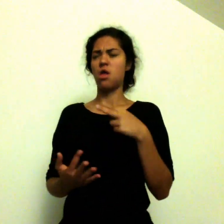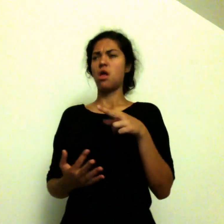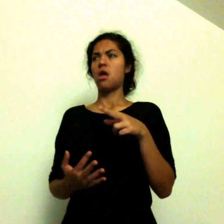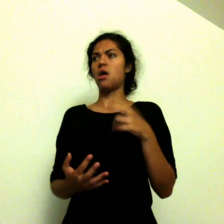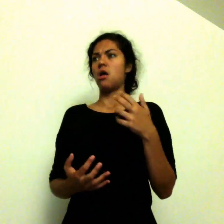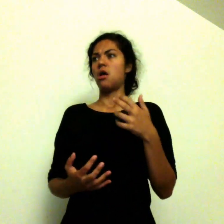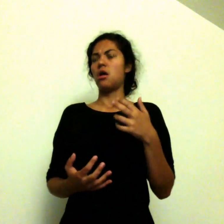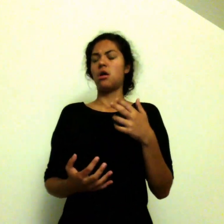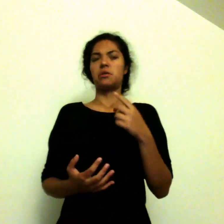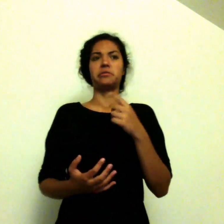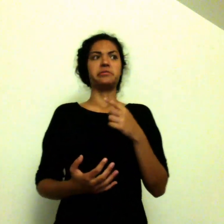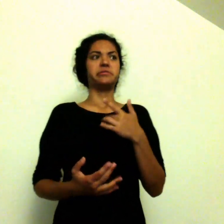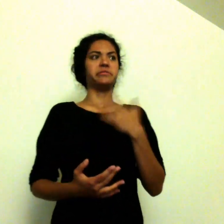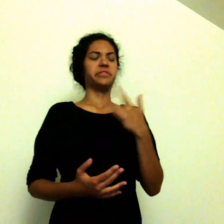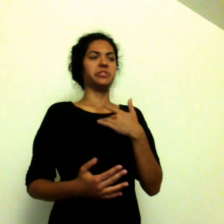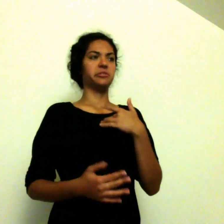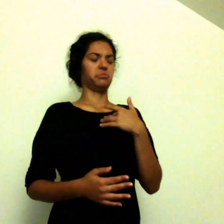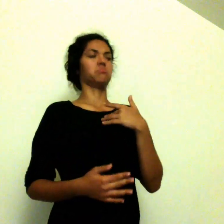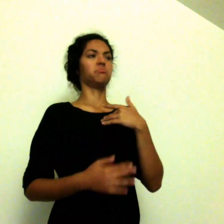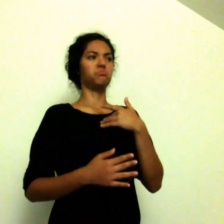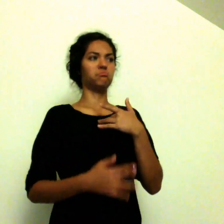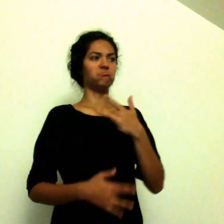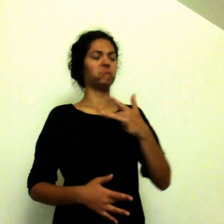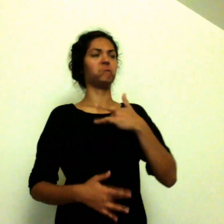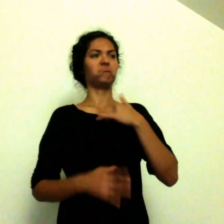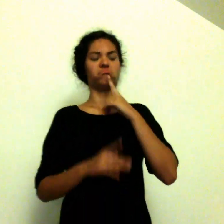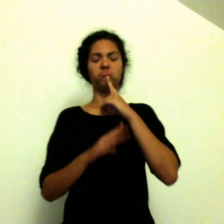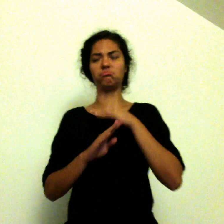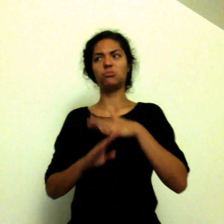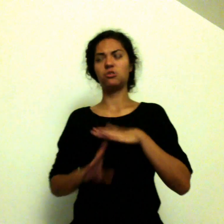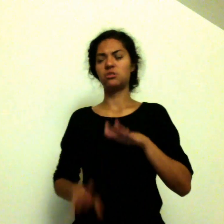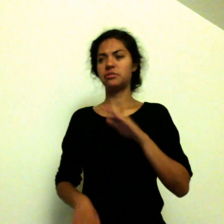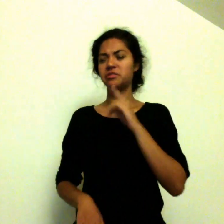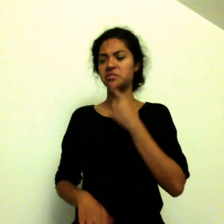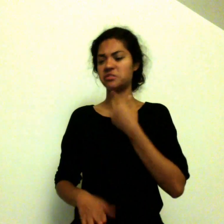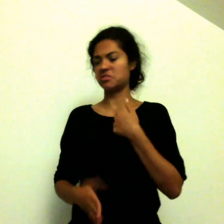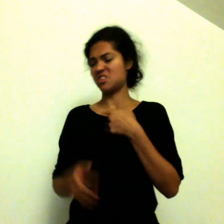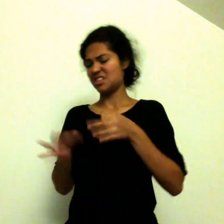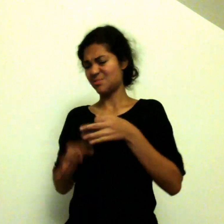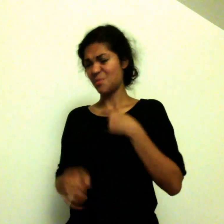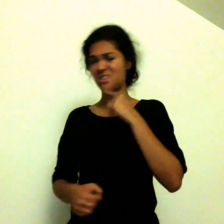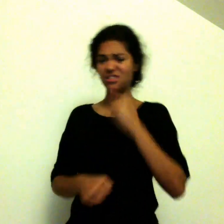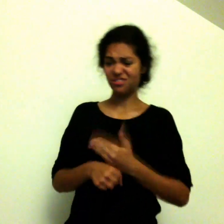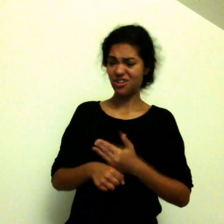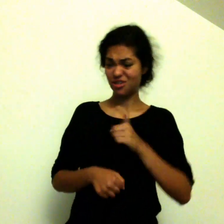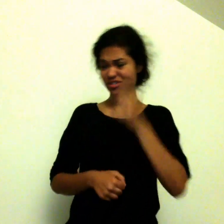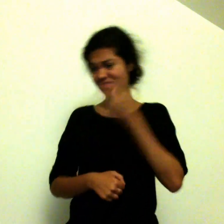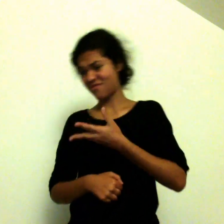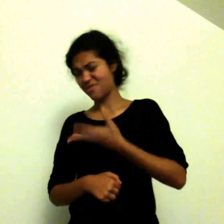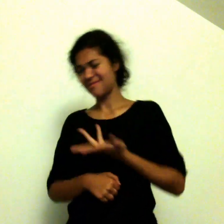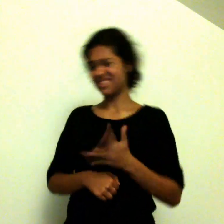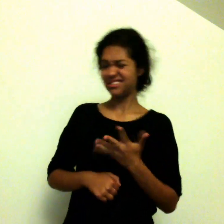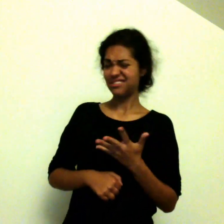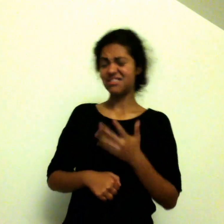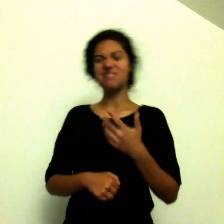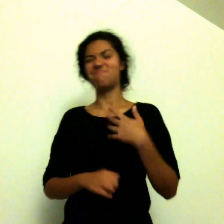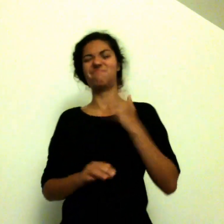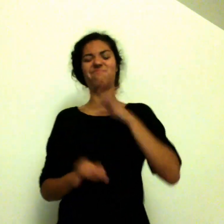of somberness right there. I didn't know how much to tell her or not to tell her. I decided not to say anything. I was answering questions to the